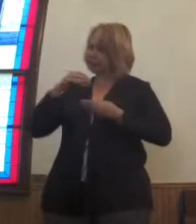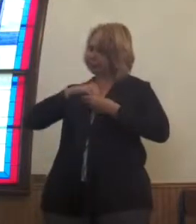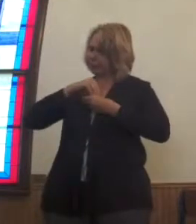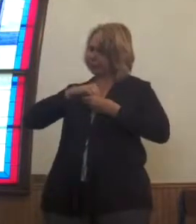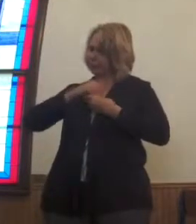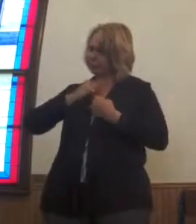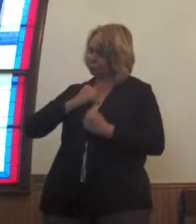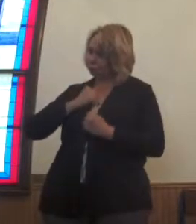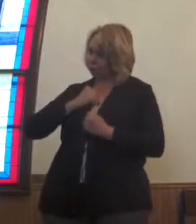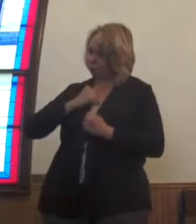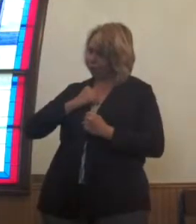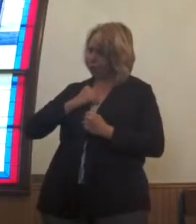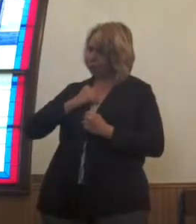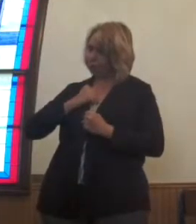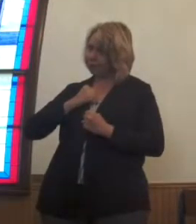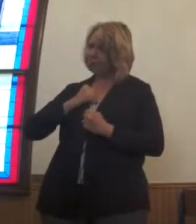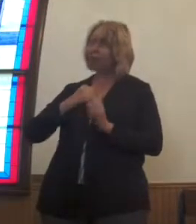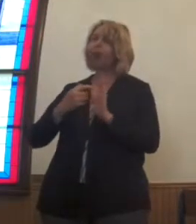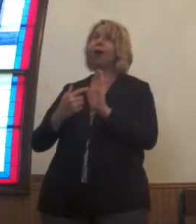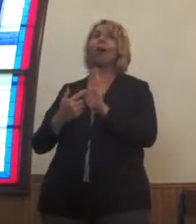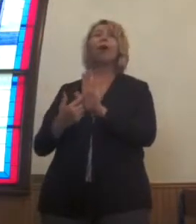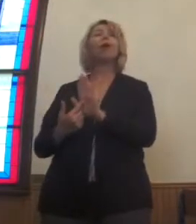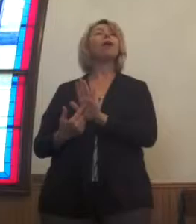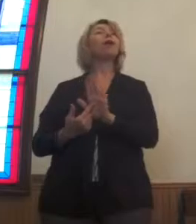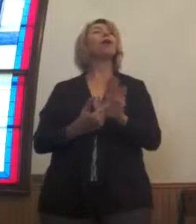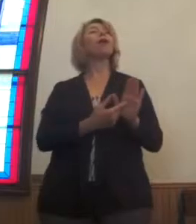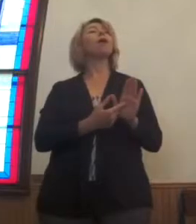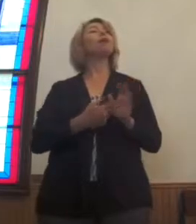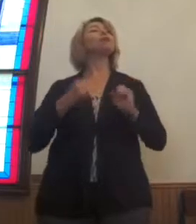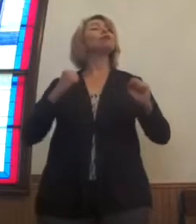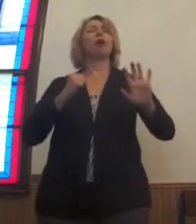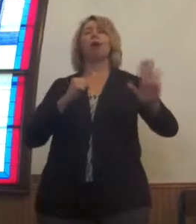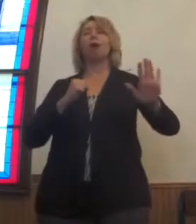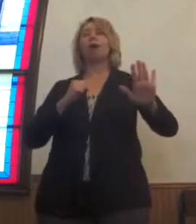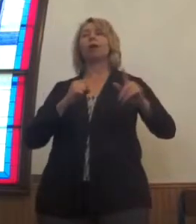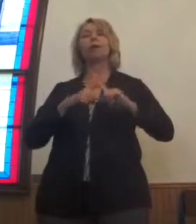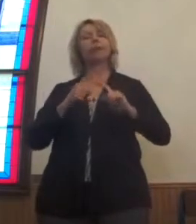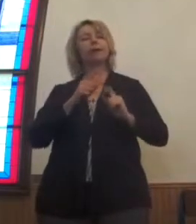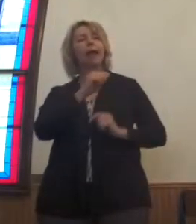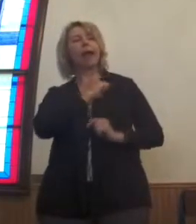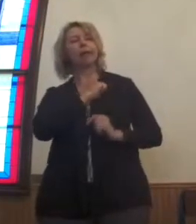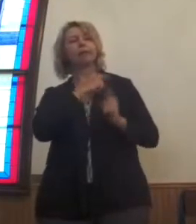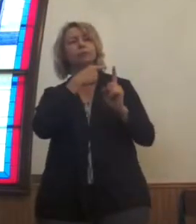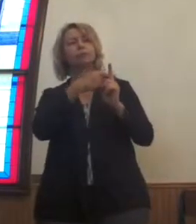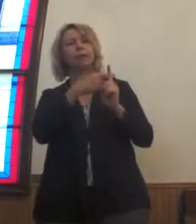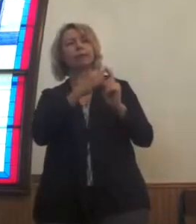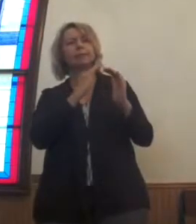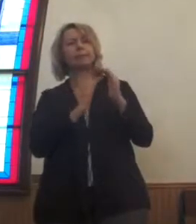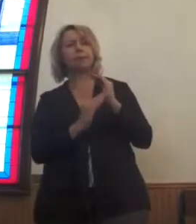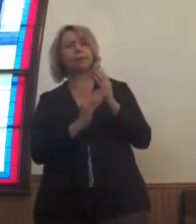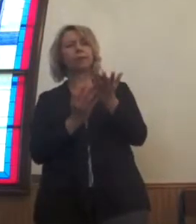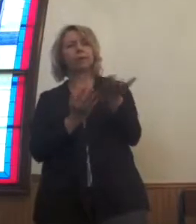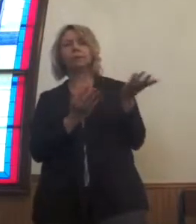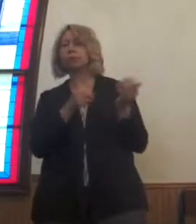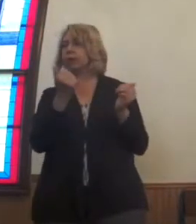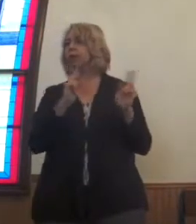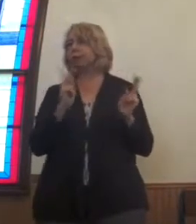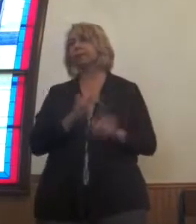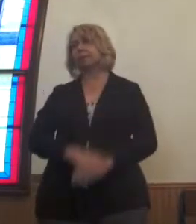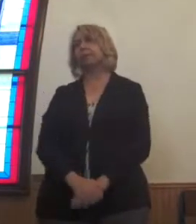that strength through our respect and our attitude towards others.